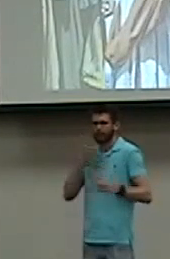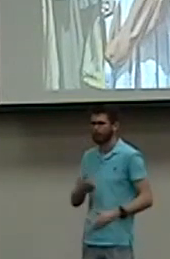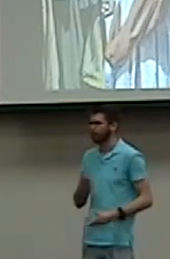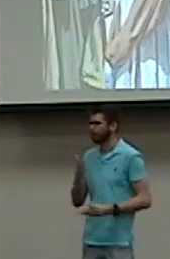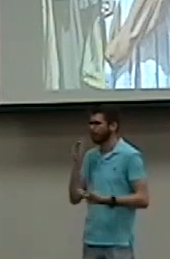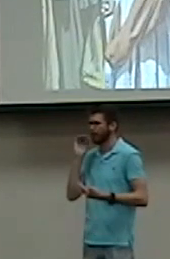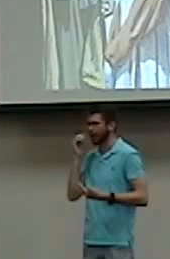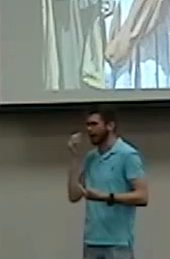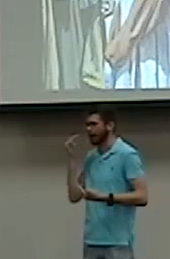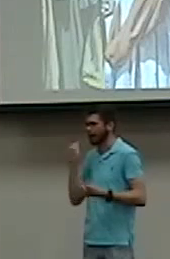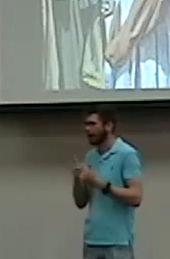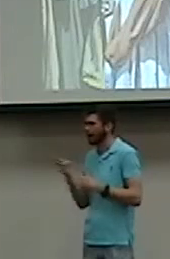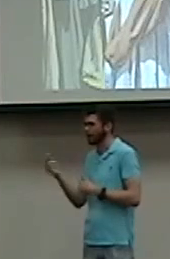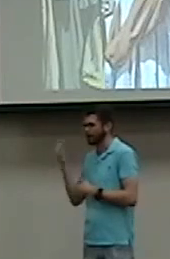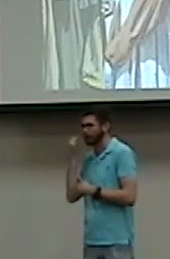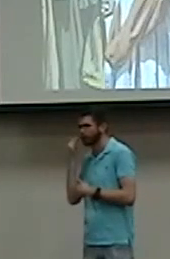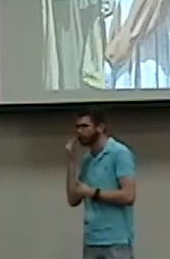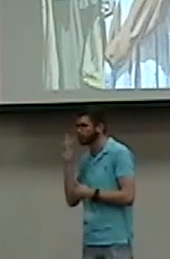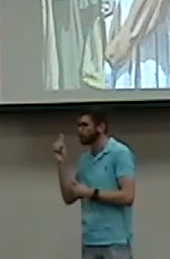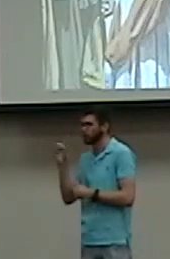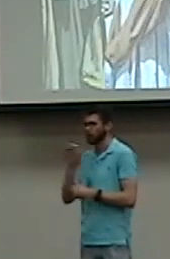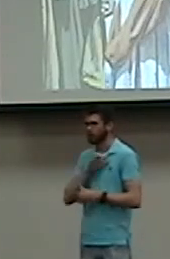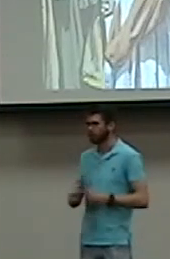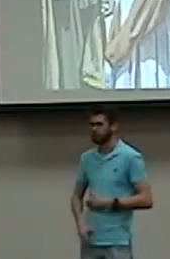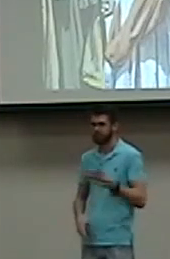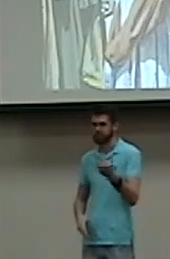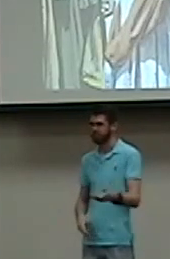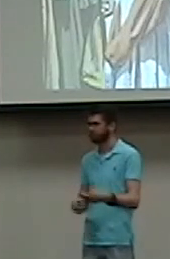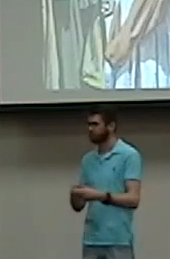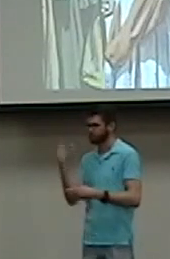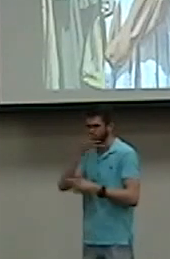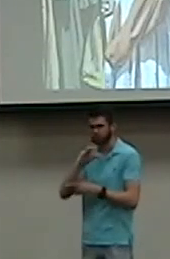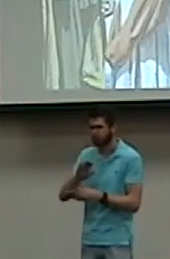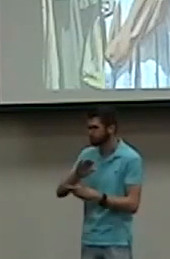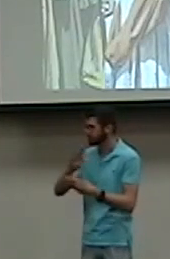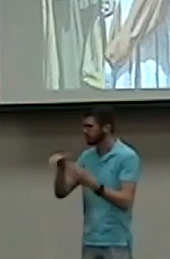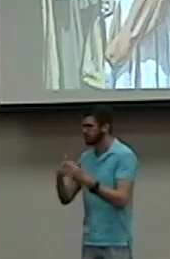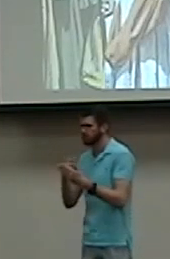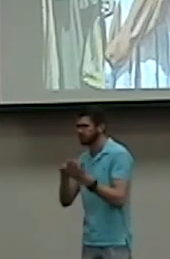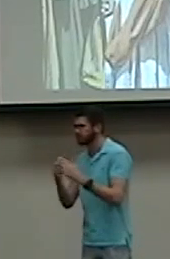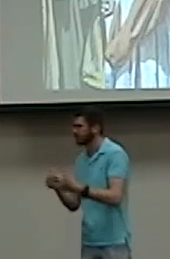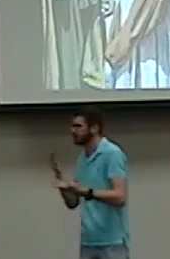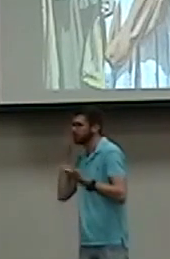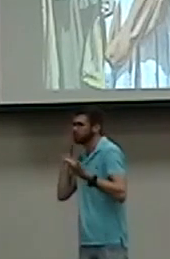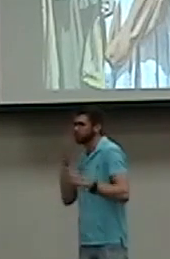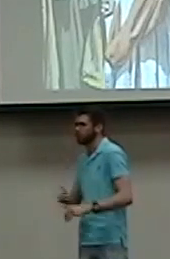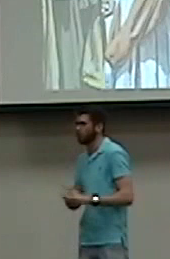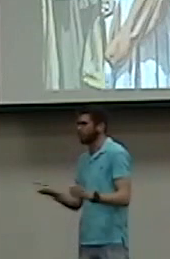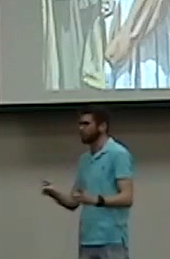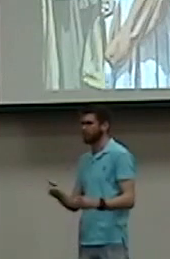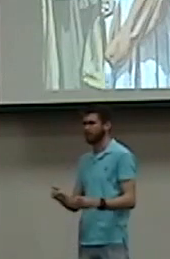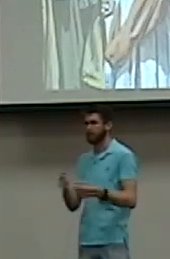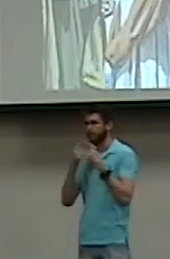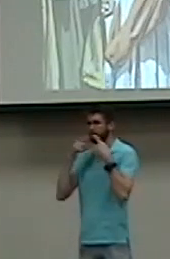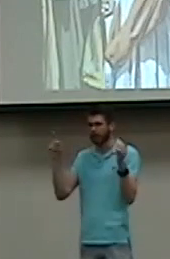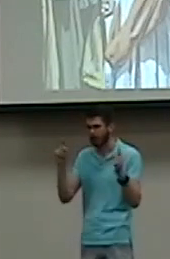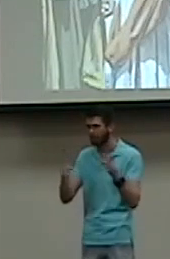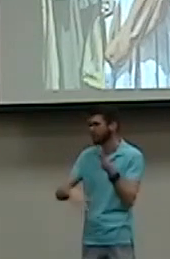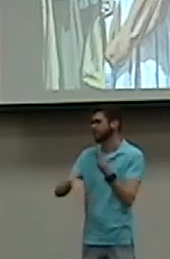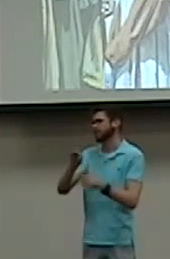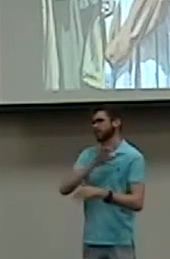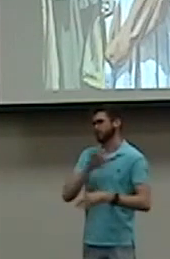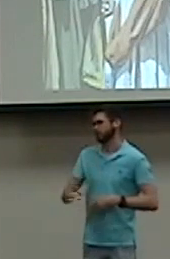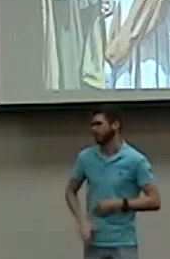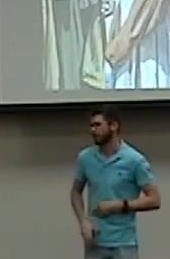don't know how he found out where Christ was at. We don't know if he searched all over town and finally found him. But eventually, he found Christ